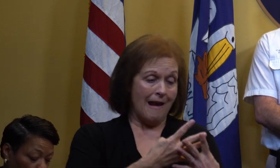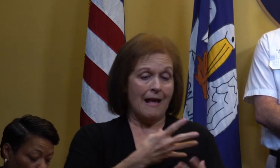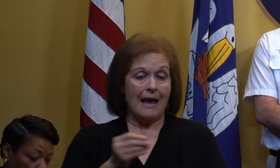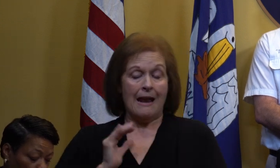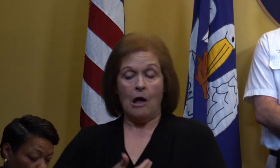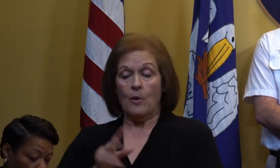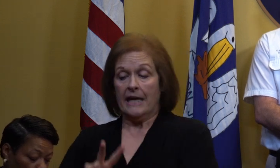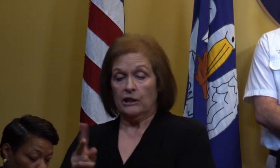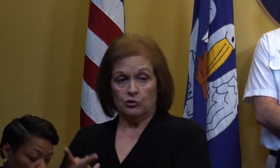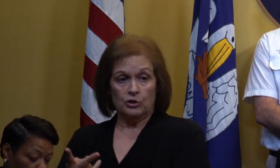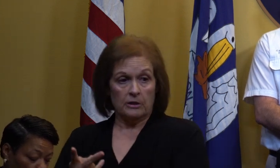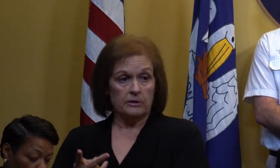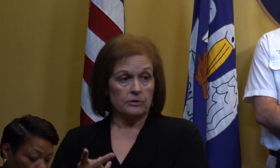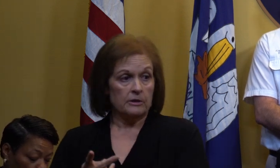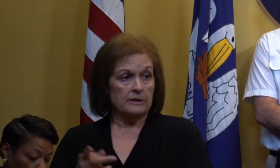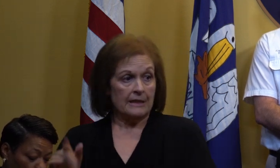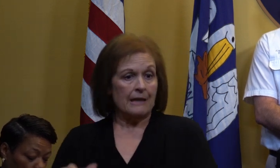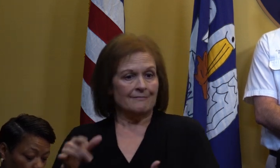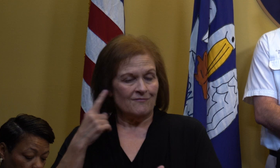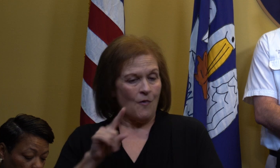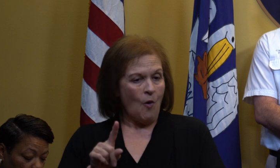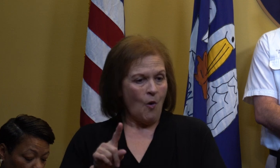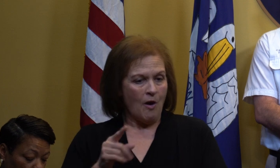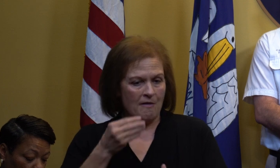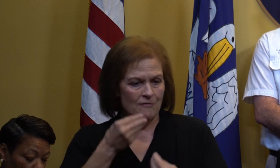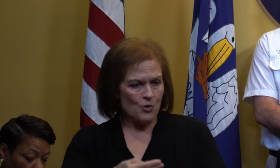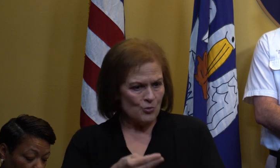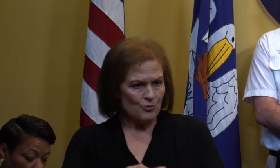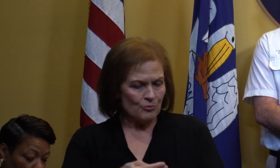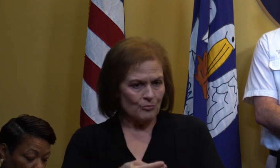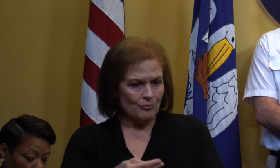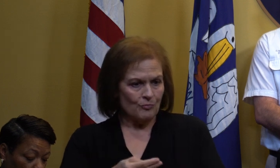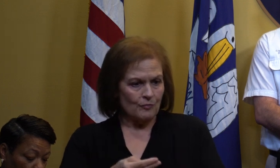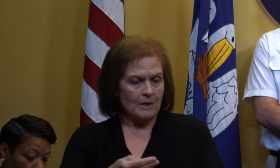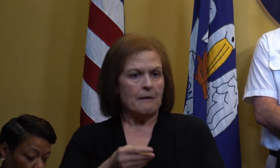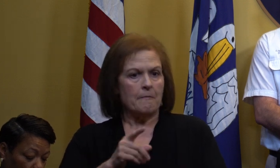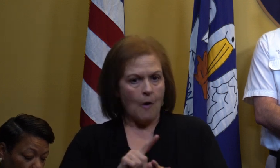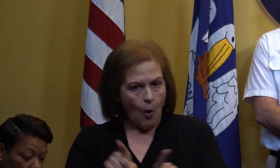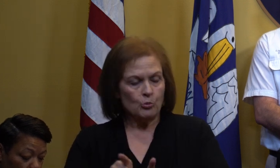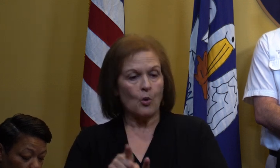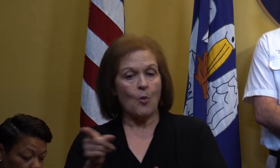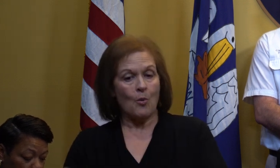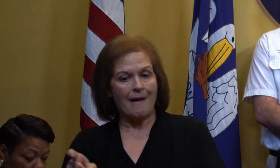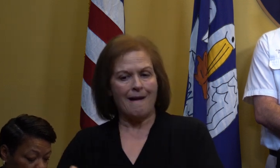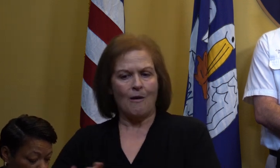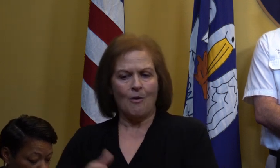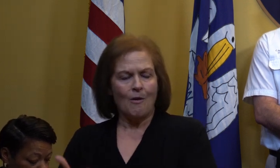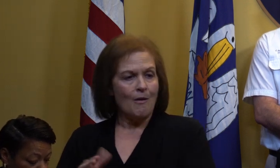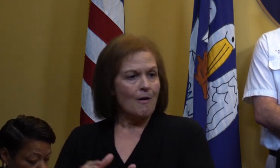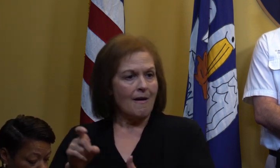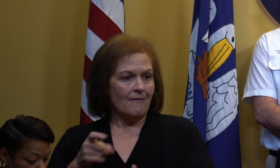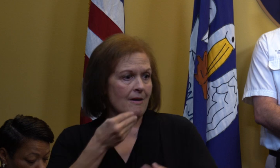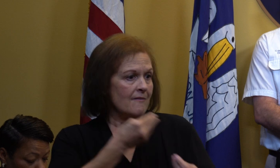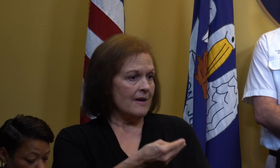kitchen warehouse, which will be used to provide food for not just those in custody, but first responders or anyone else we may need to feed